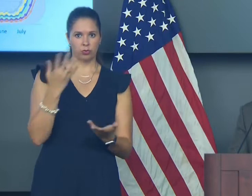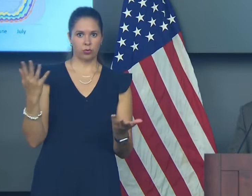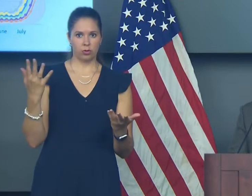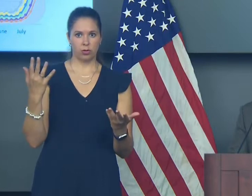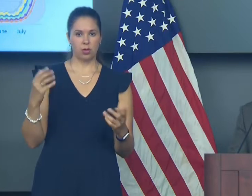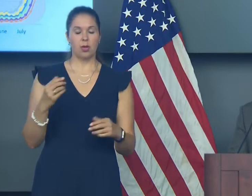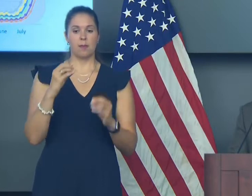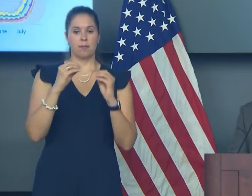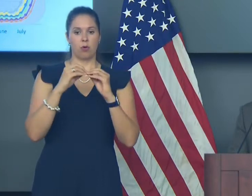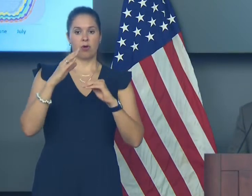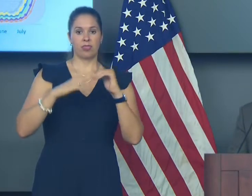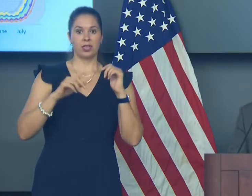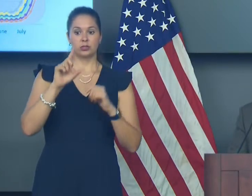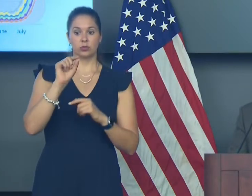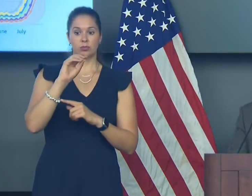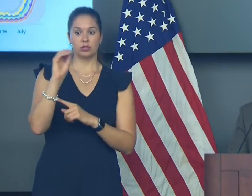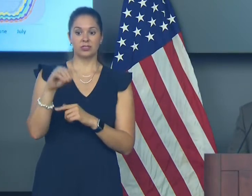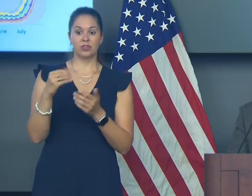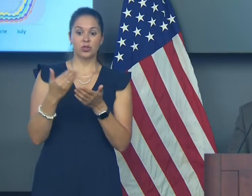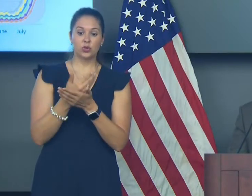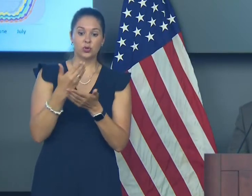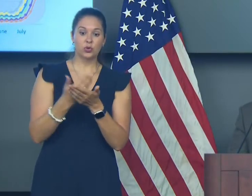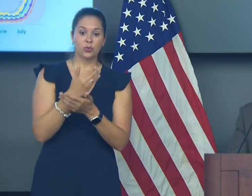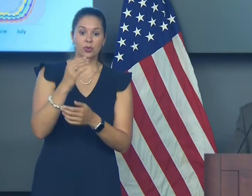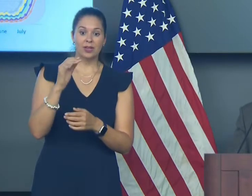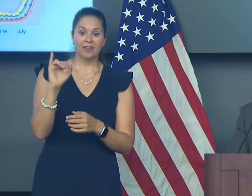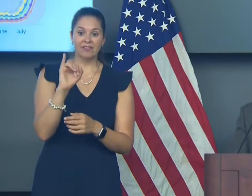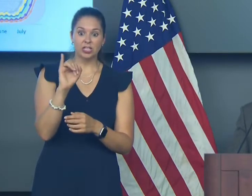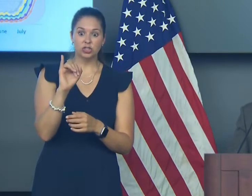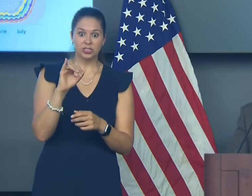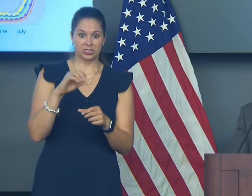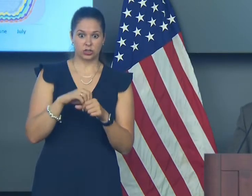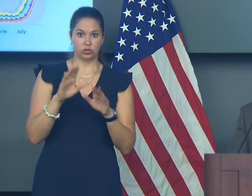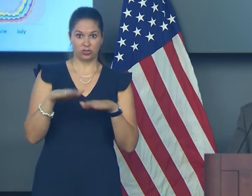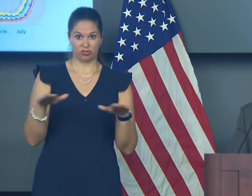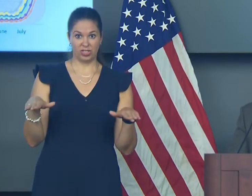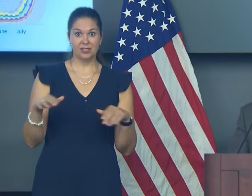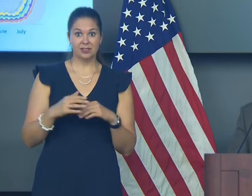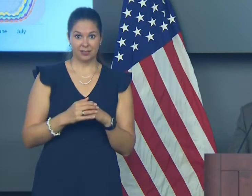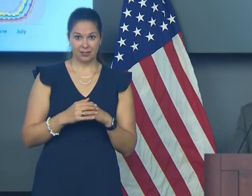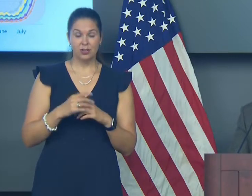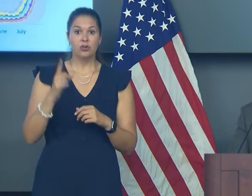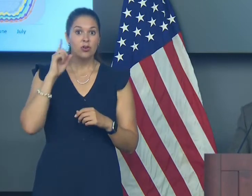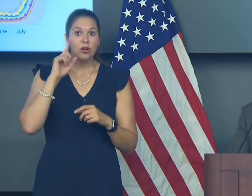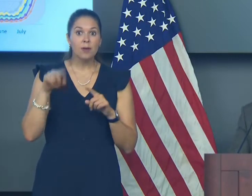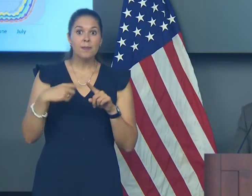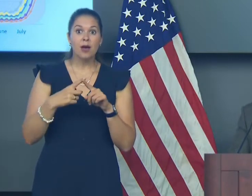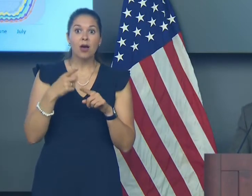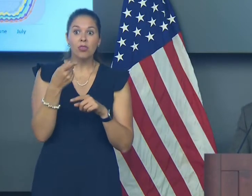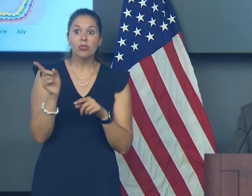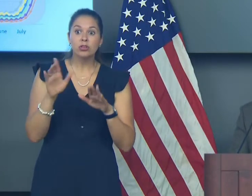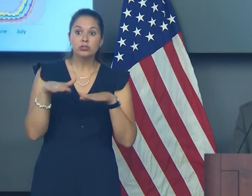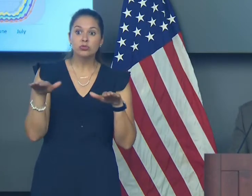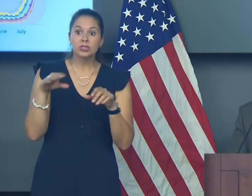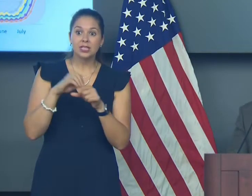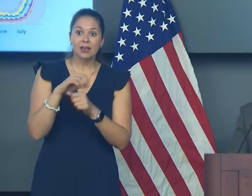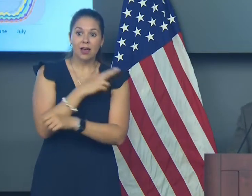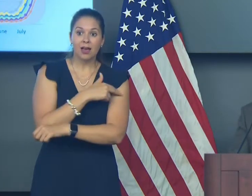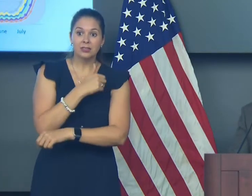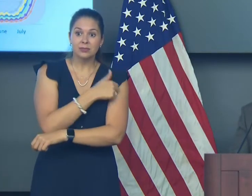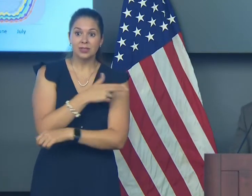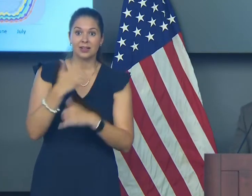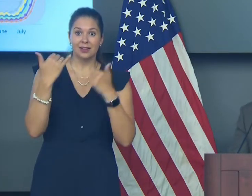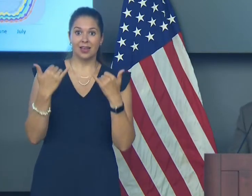More than 20% of new infections are occurring in children. And you've heard about the children who are in our hospitals